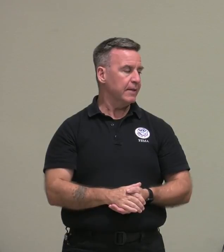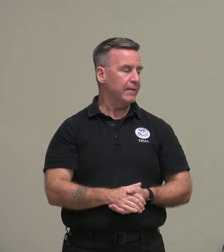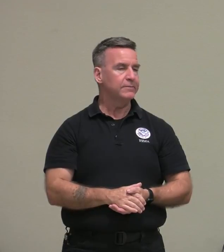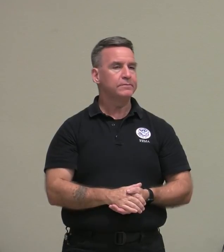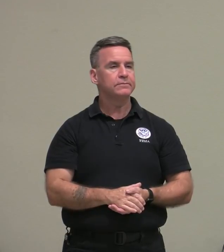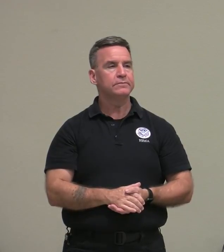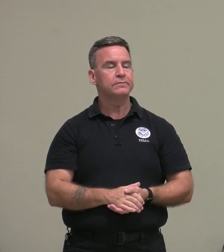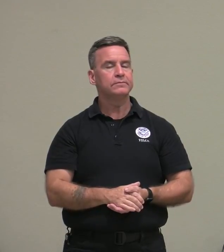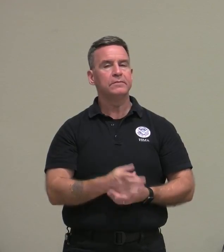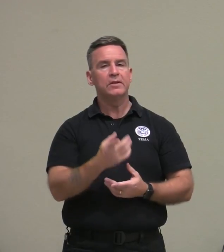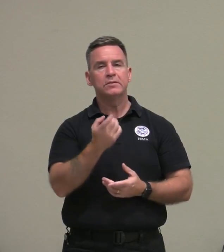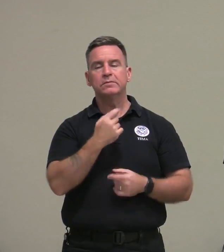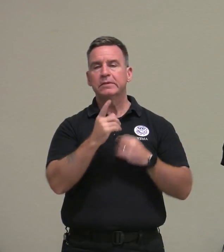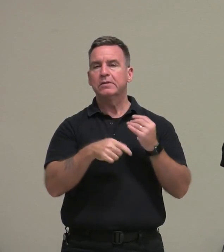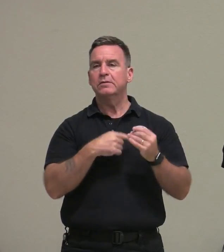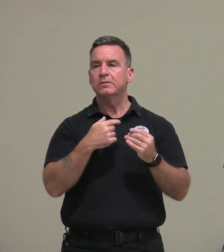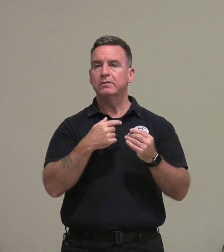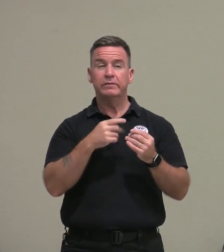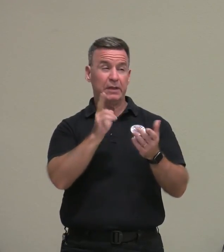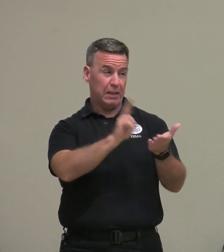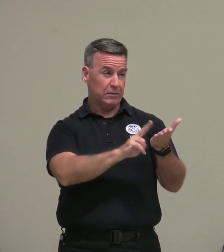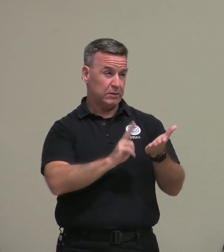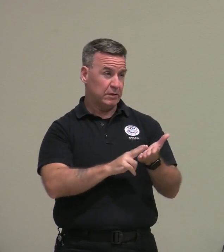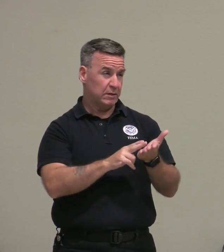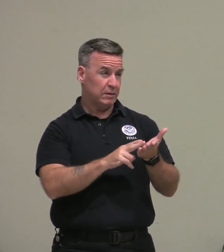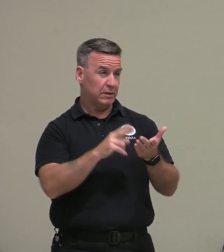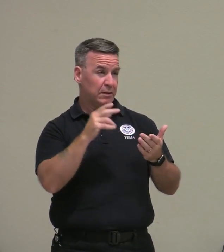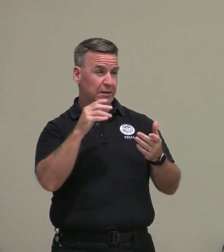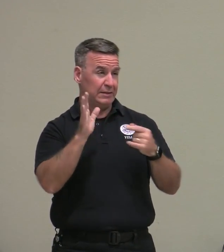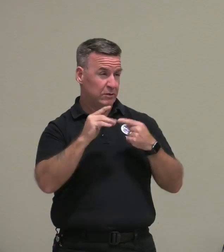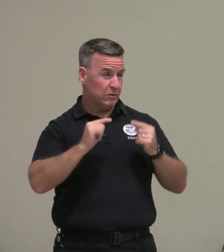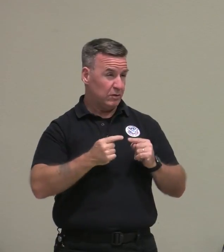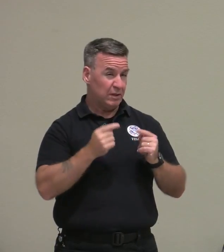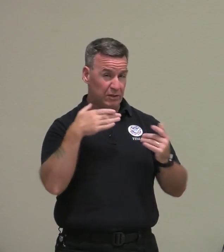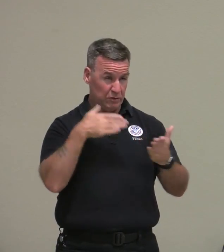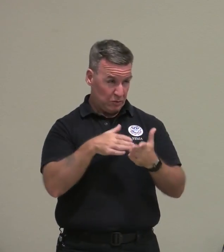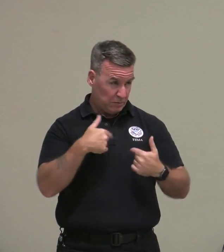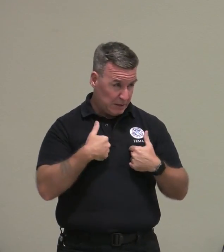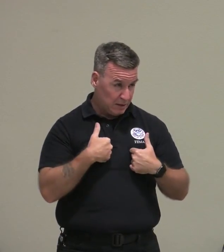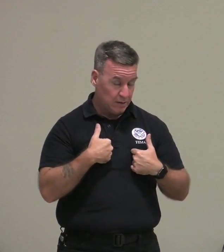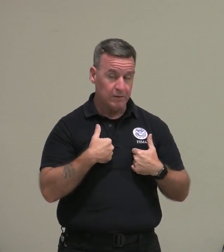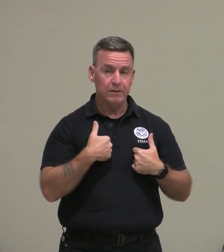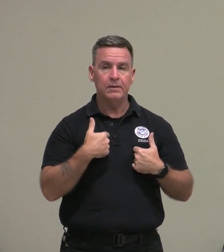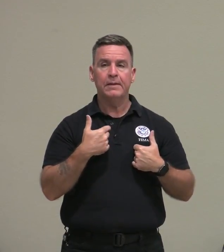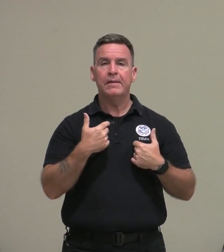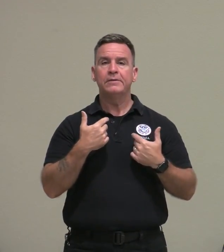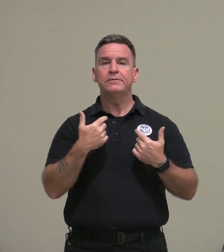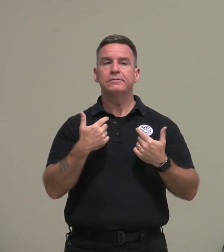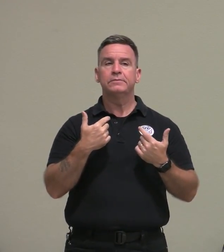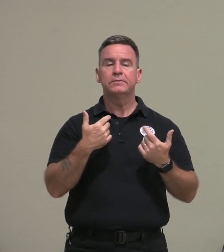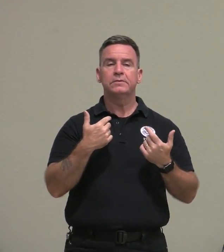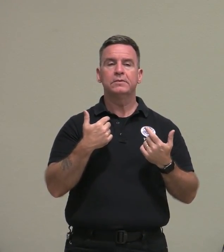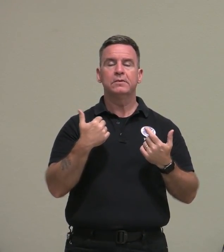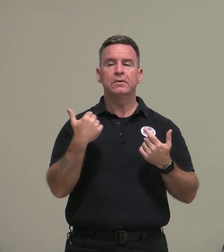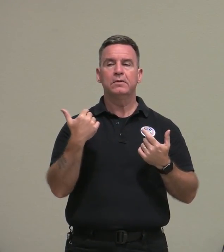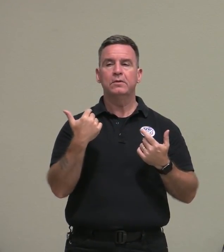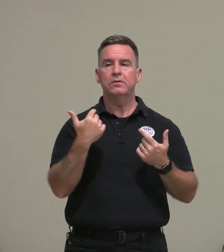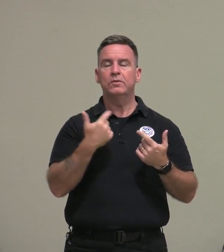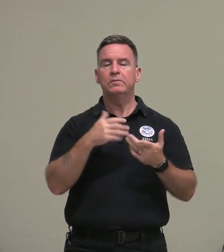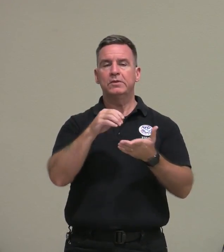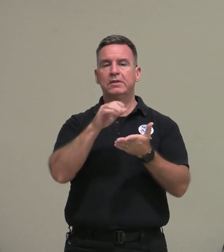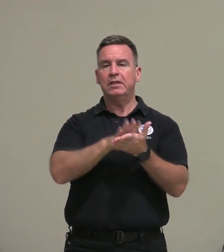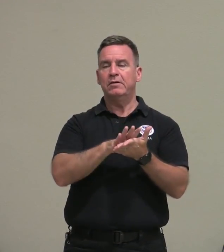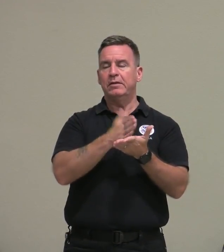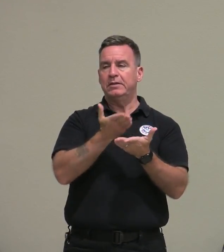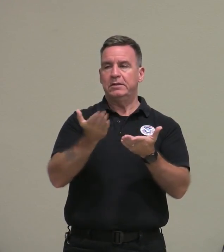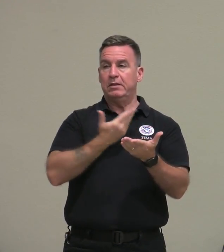A question about if a contractor gets injured, are they going to sue me? We put provisions